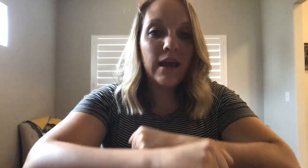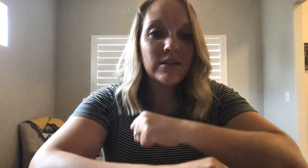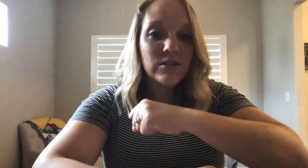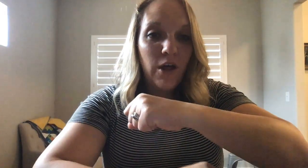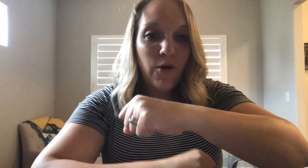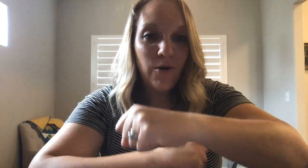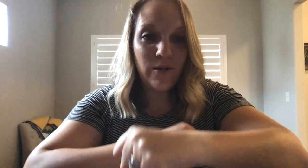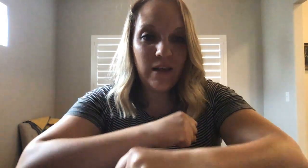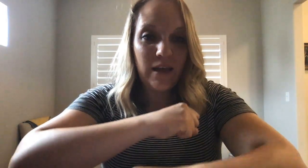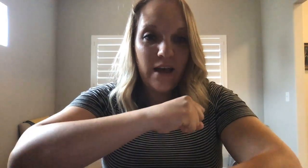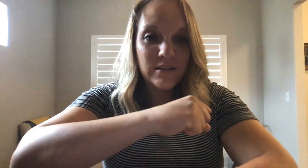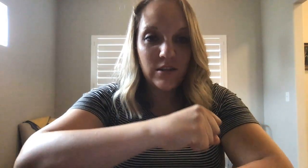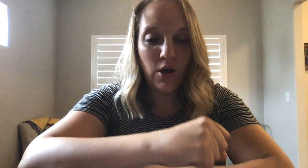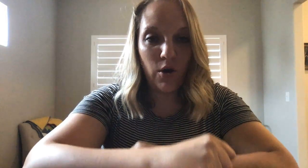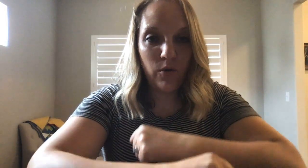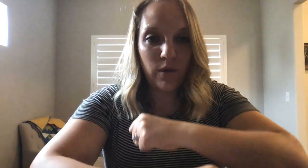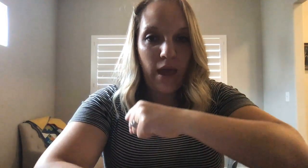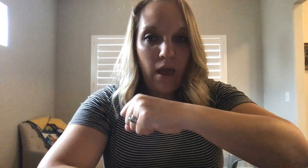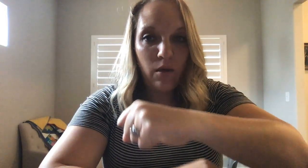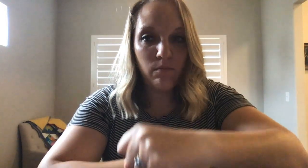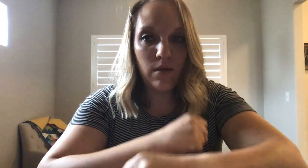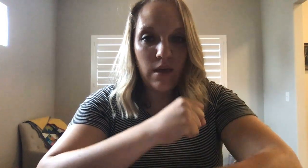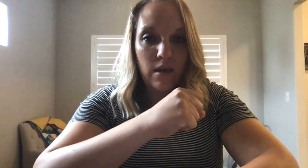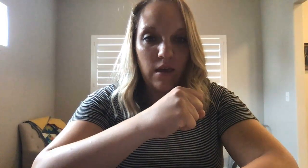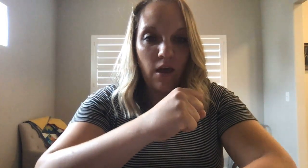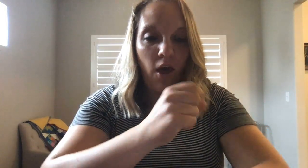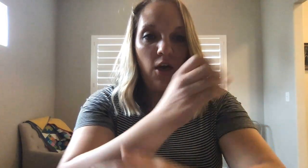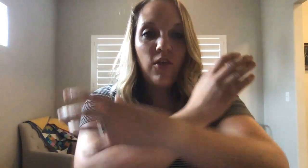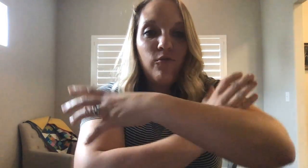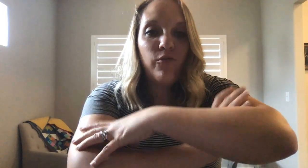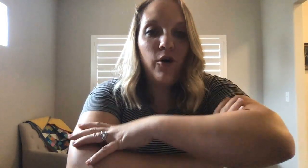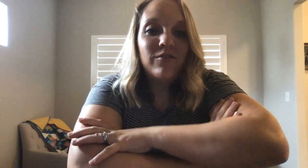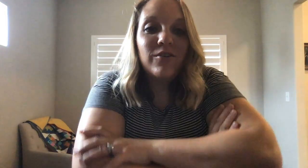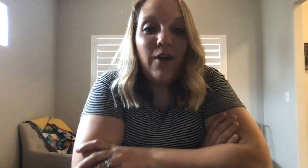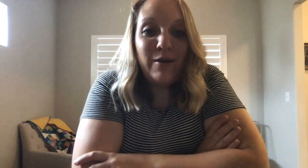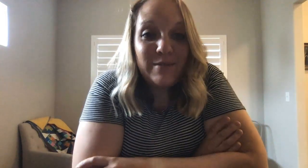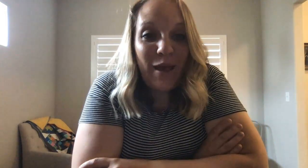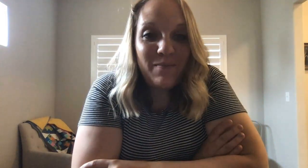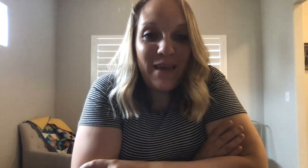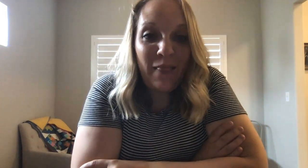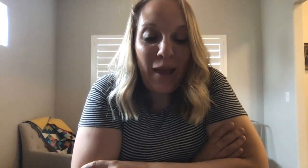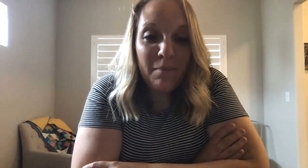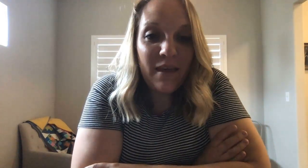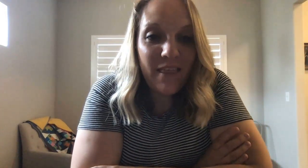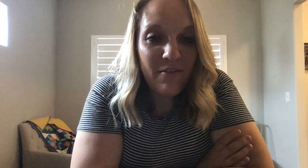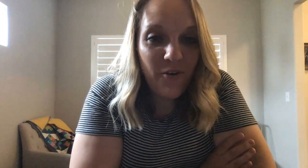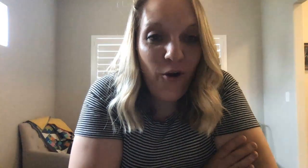as slowly as slow can be. Then fold your arms like me, then fold